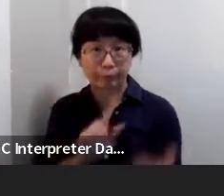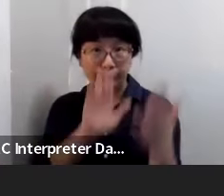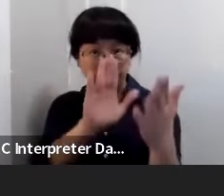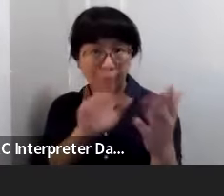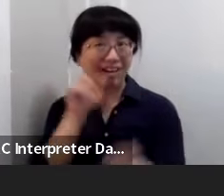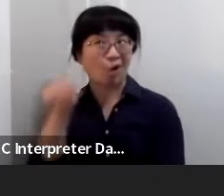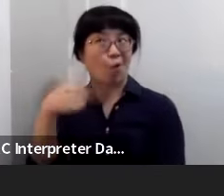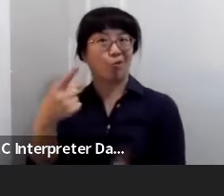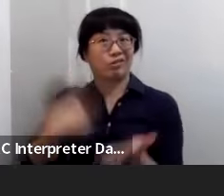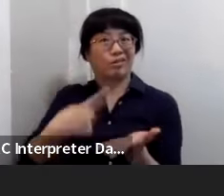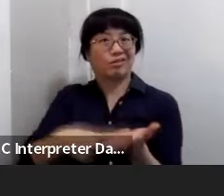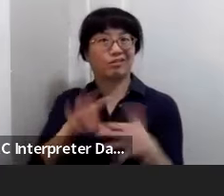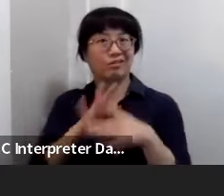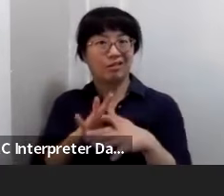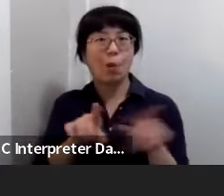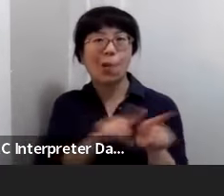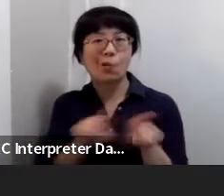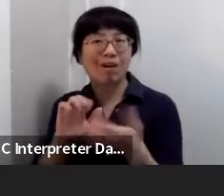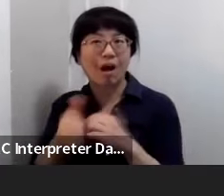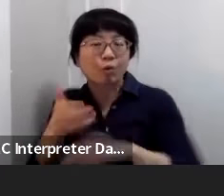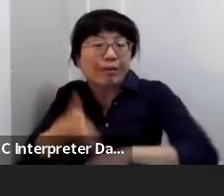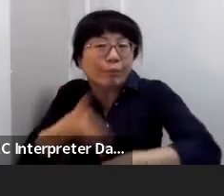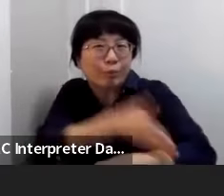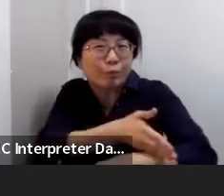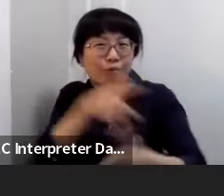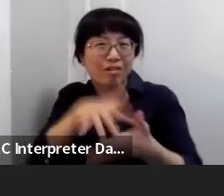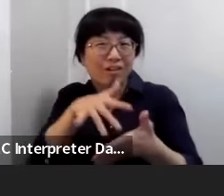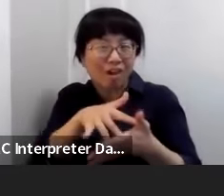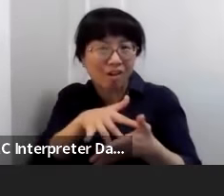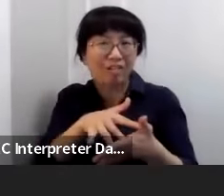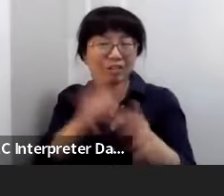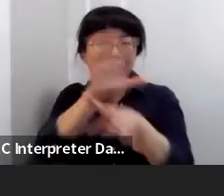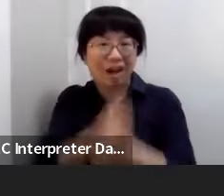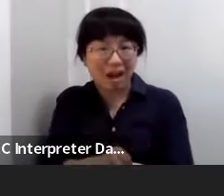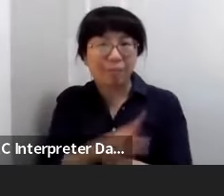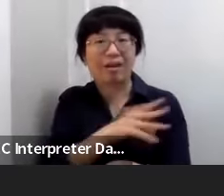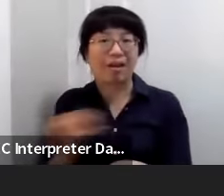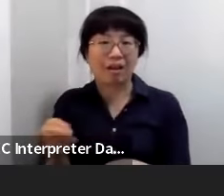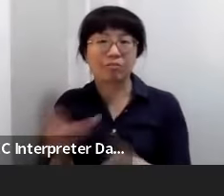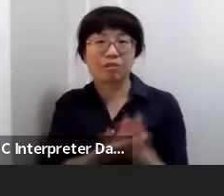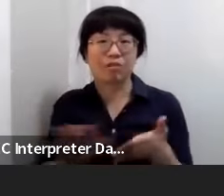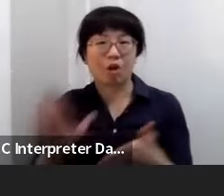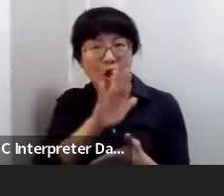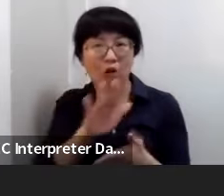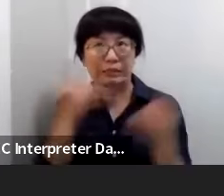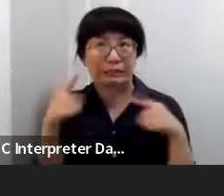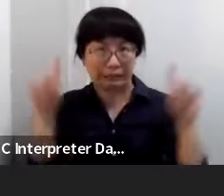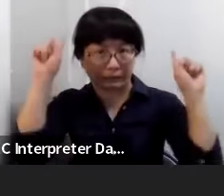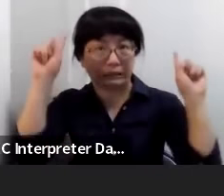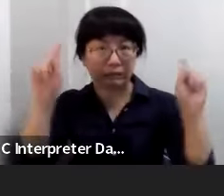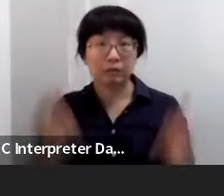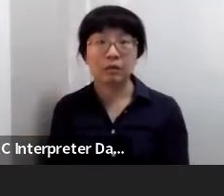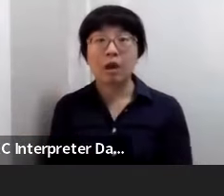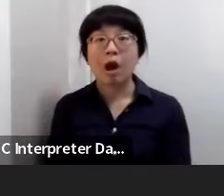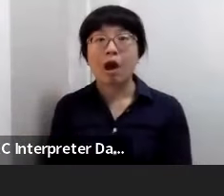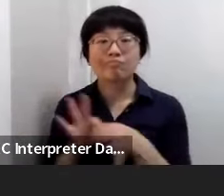they study how to improve their study habits and college skills and to be successful as a college student. They do this while building a community